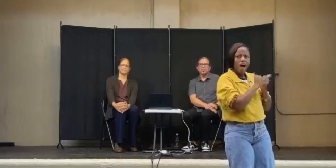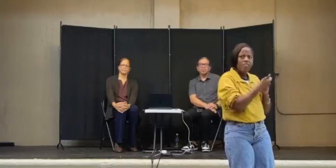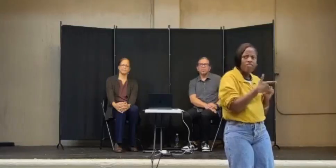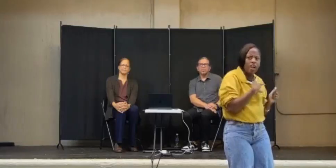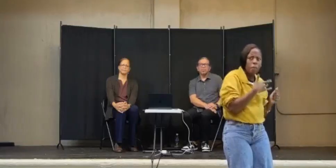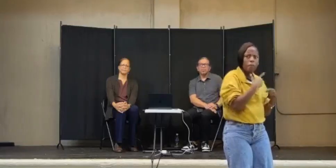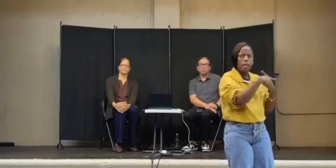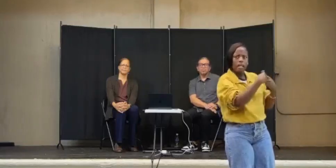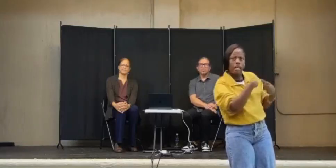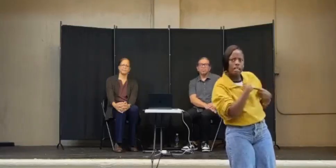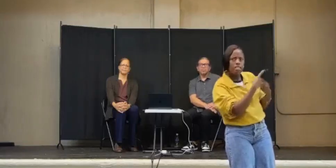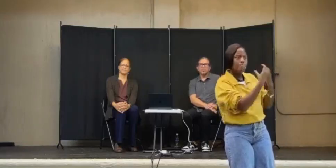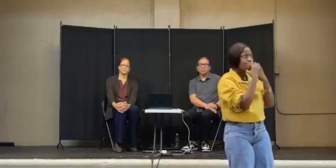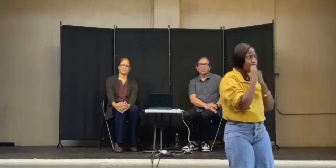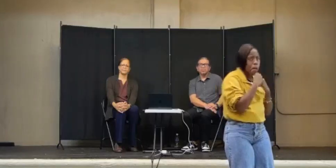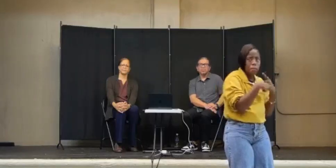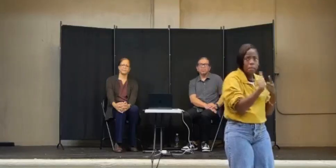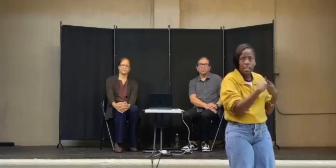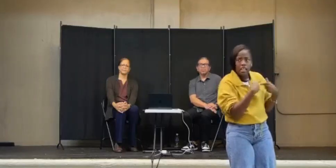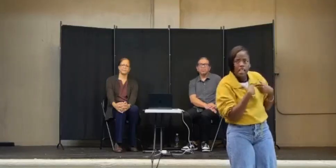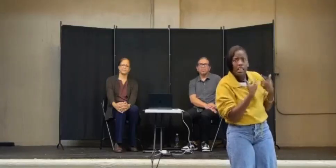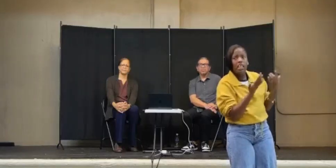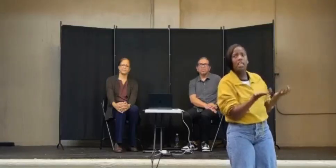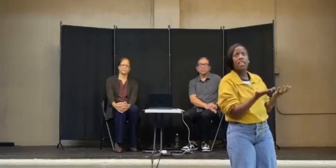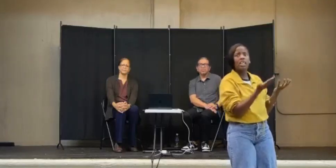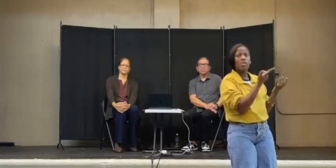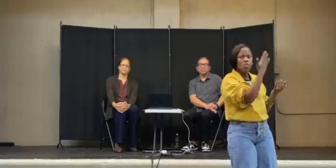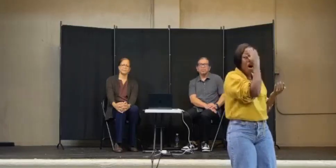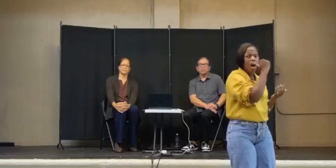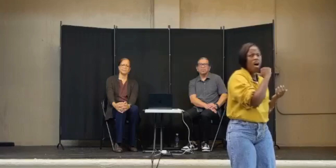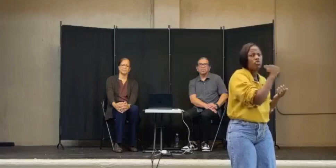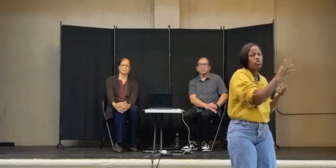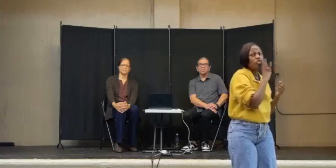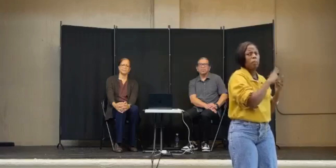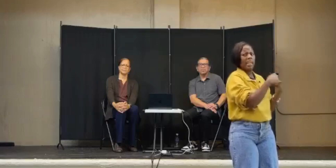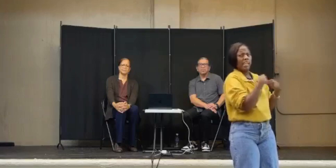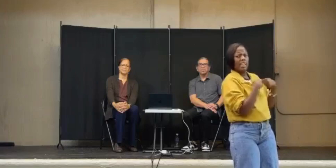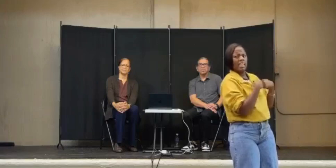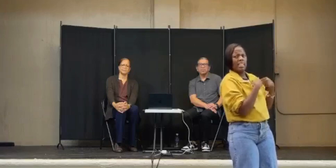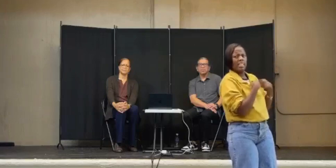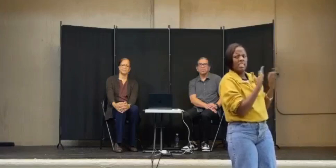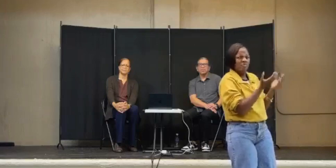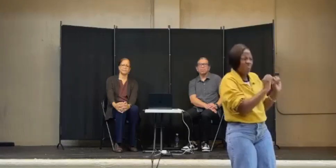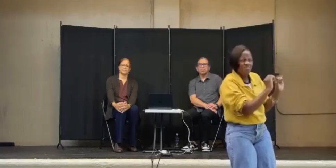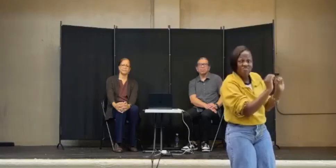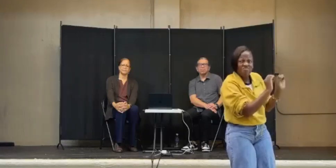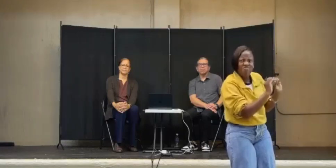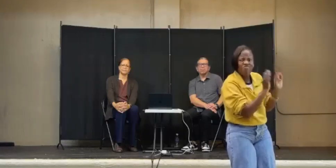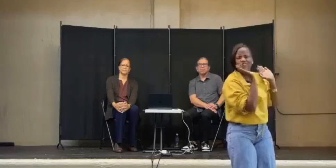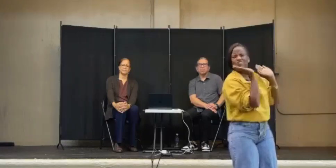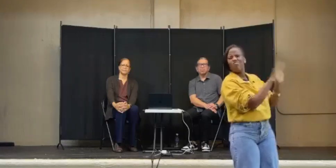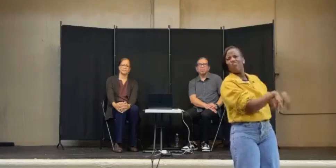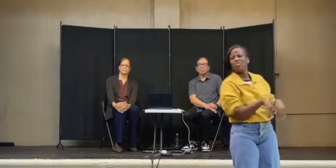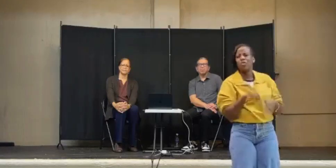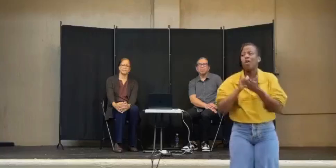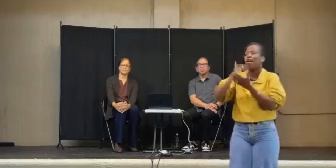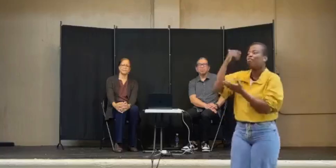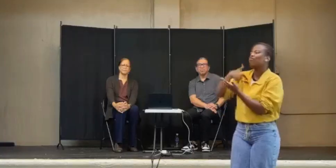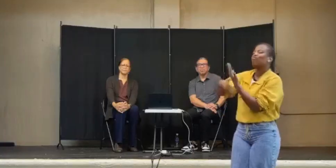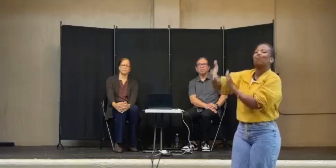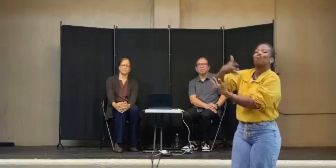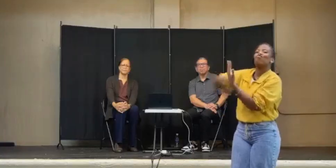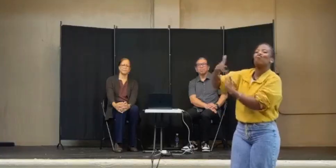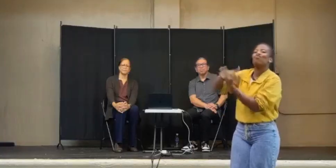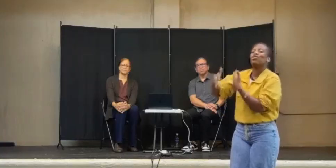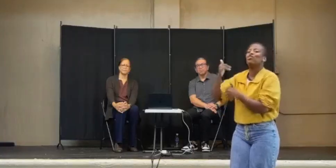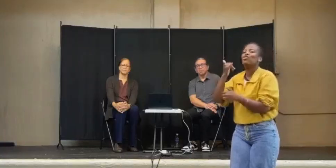my family. I just felt like, you know, they didn't really care about me much, or like, hey, you don't even talk to me, like, why